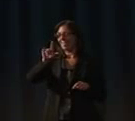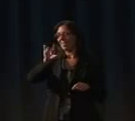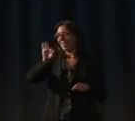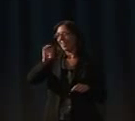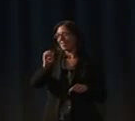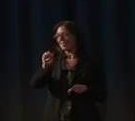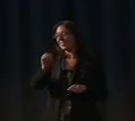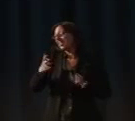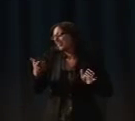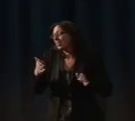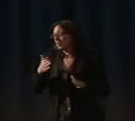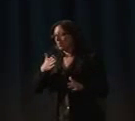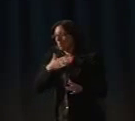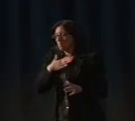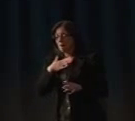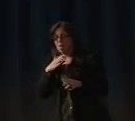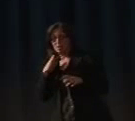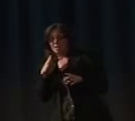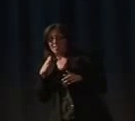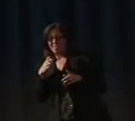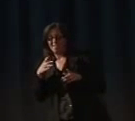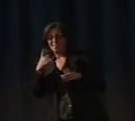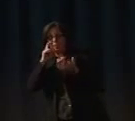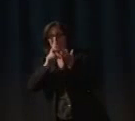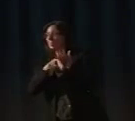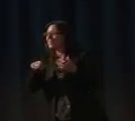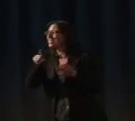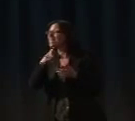still life. It's a sort of